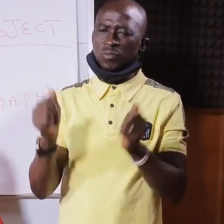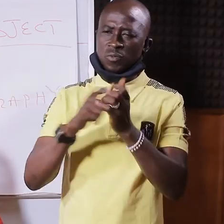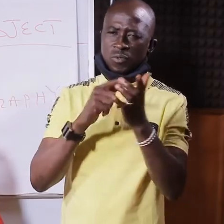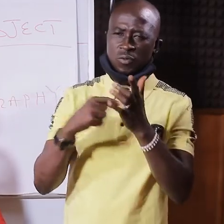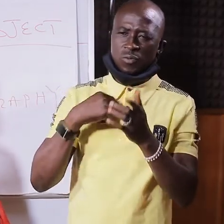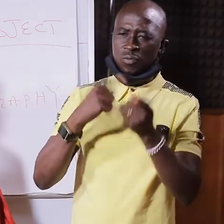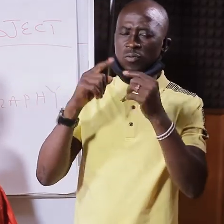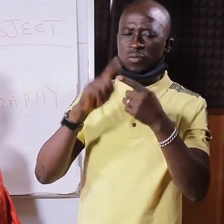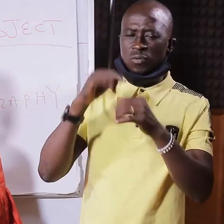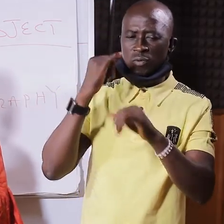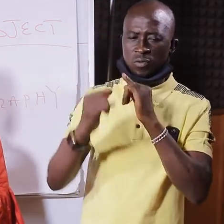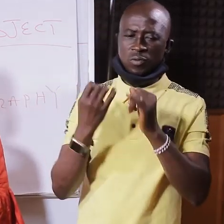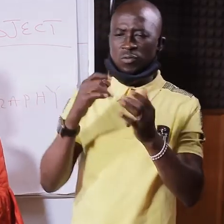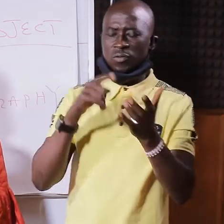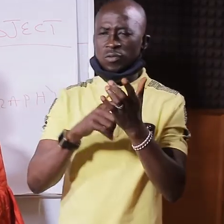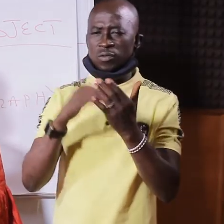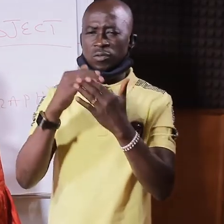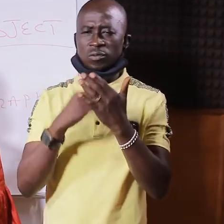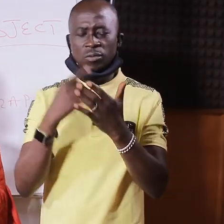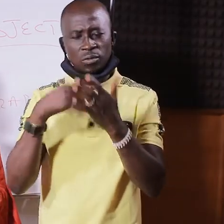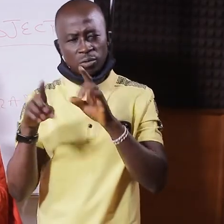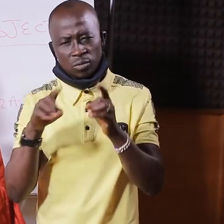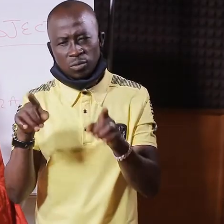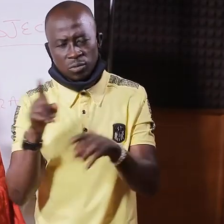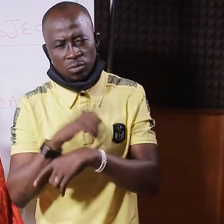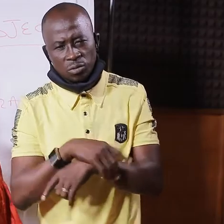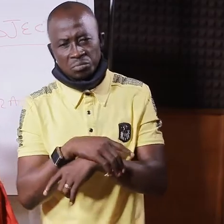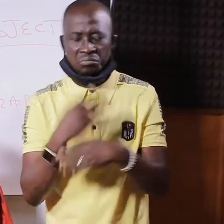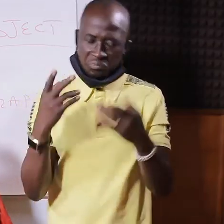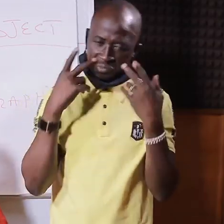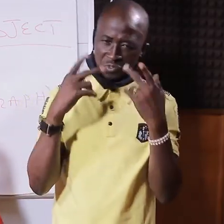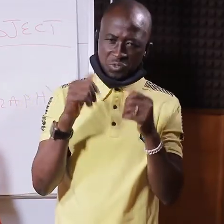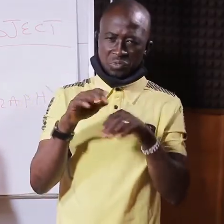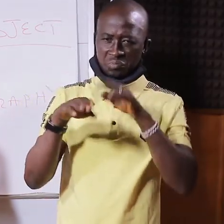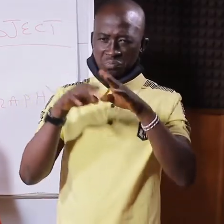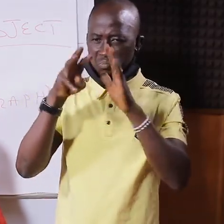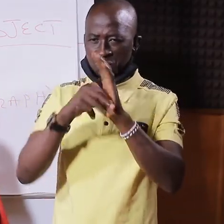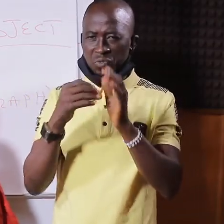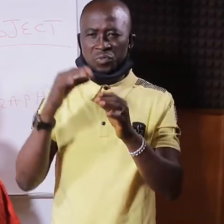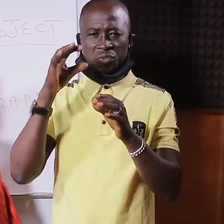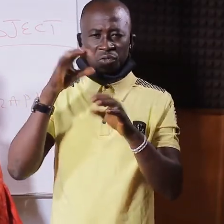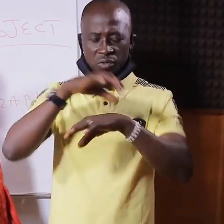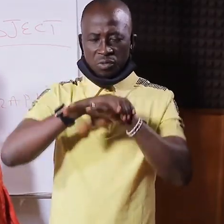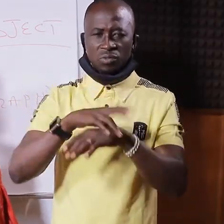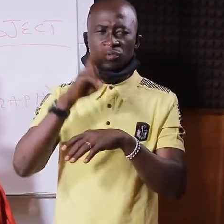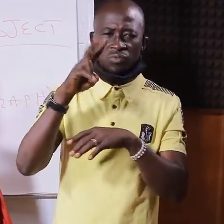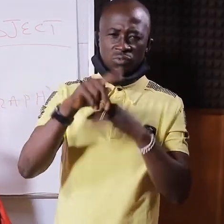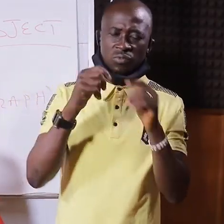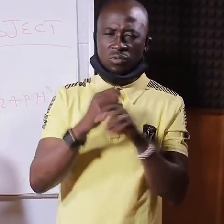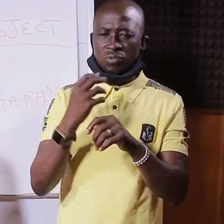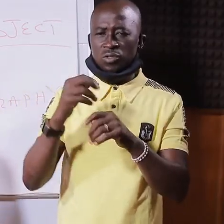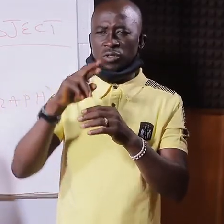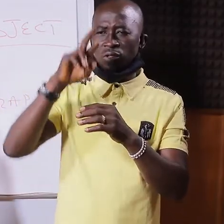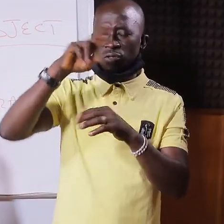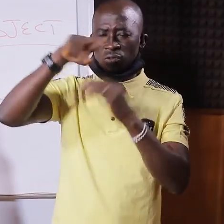end of our lesson for today. What did we do today? We're able to look at the movements of the earth, two types of movement, the